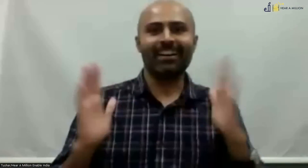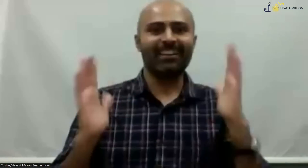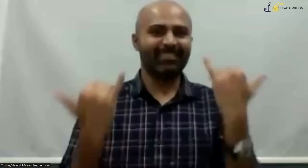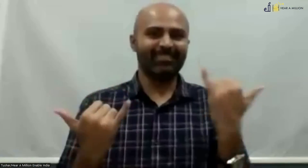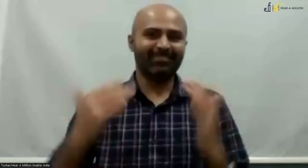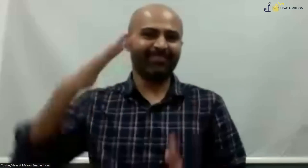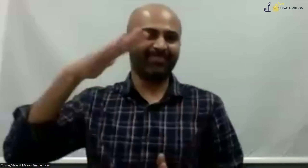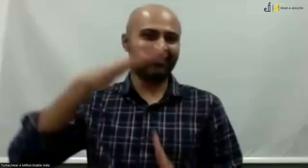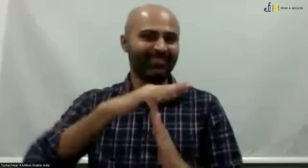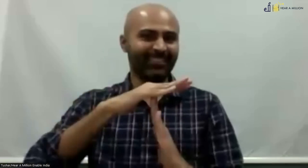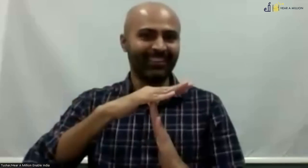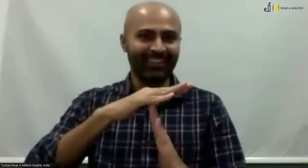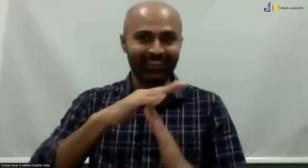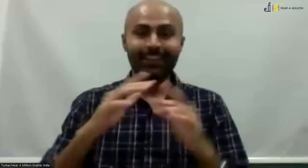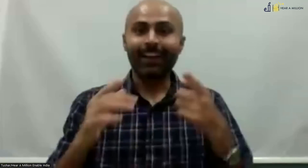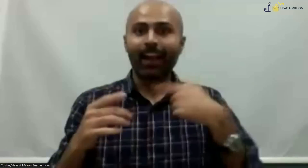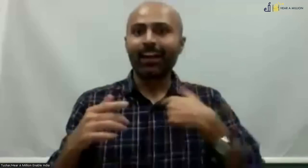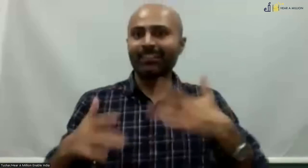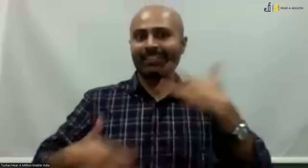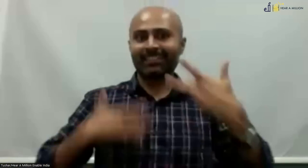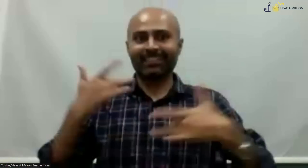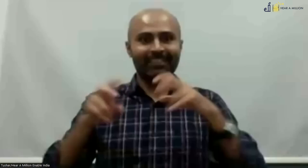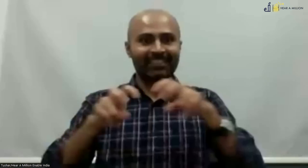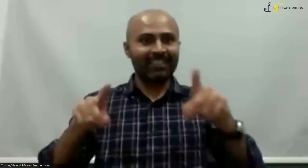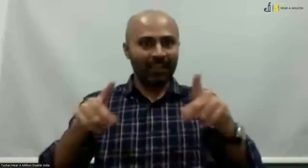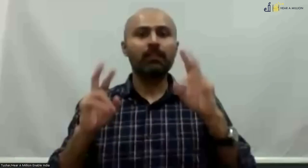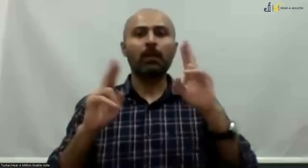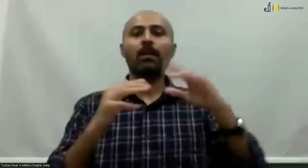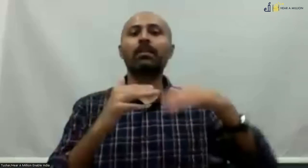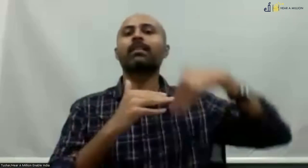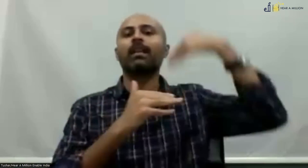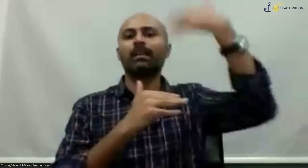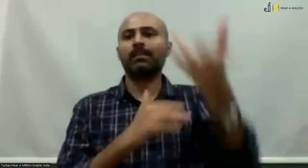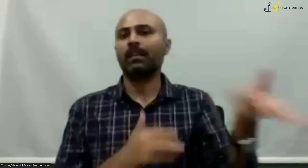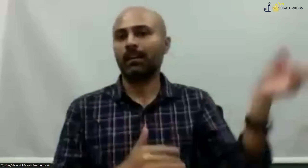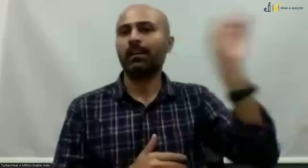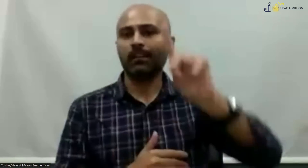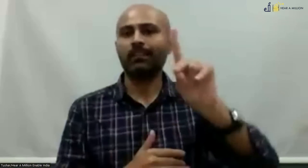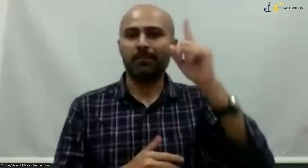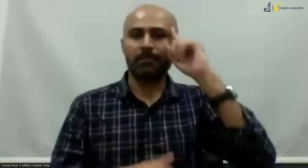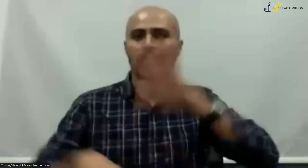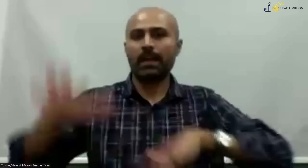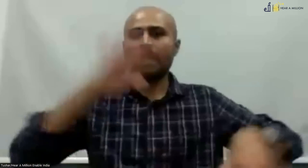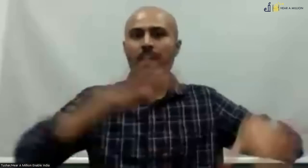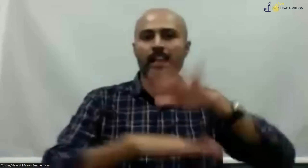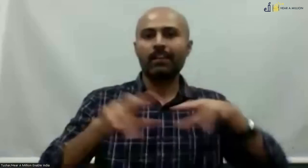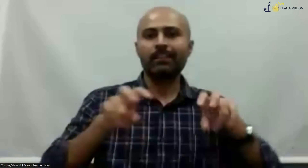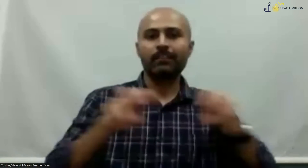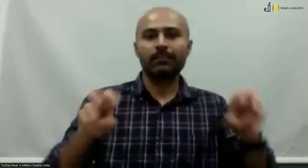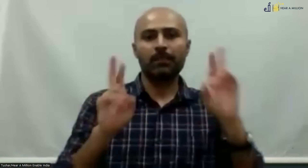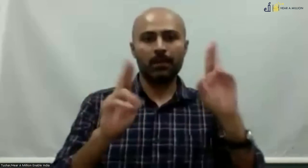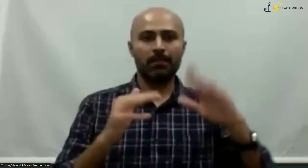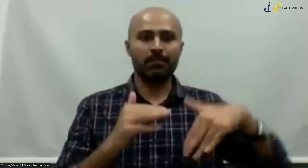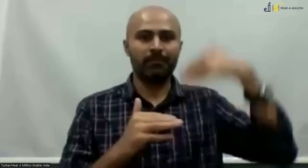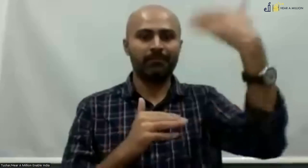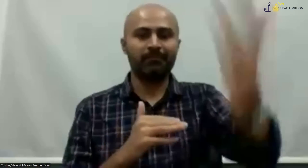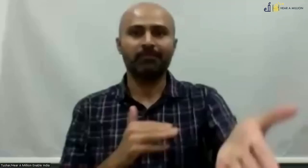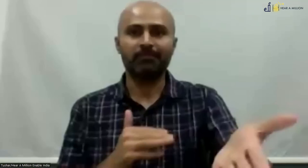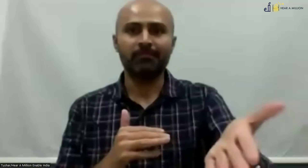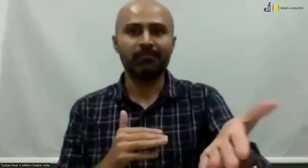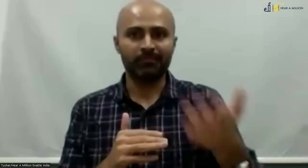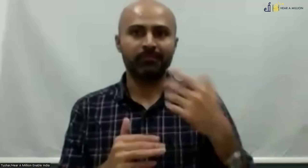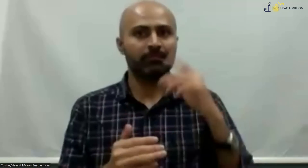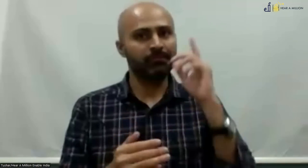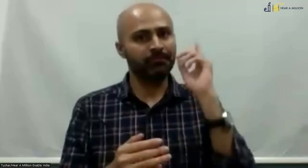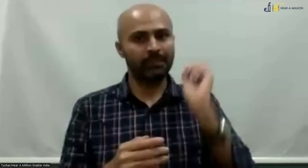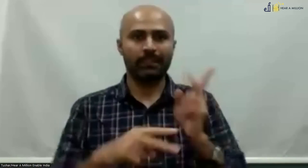actually, the time which we had allotted, we are way over that. We need to give it a rest. We need to stop this session here. We